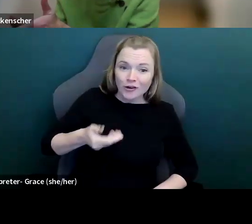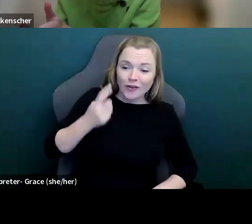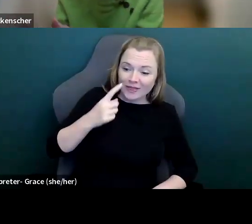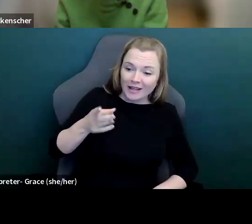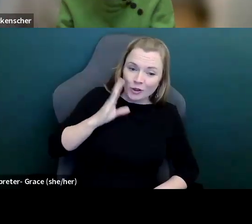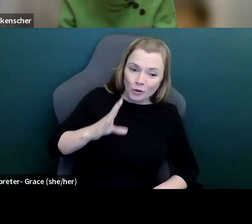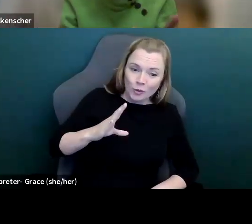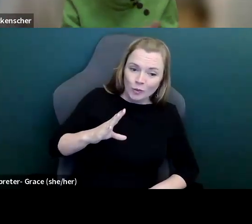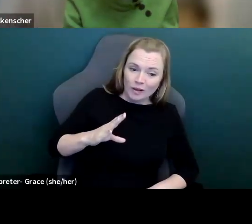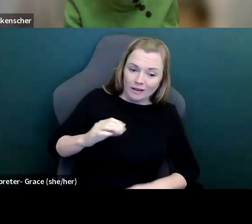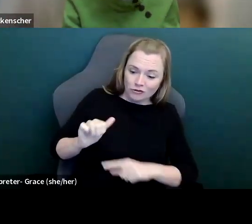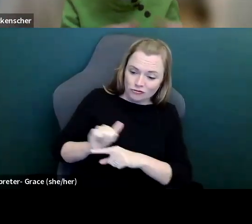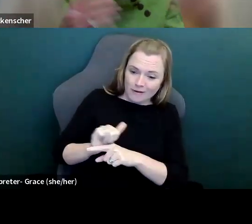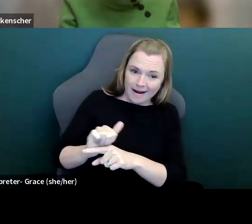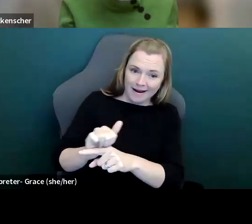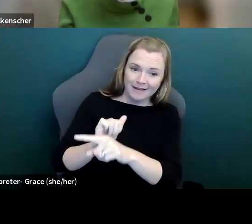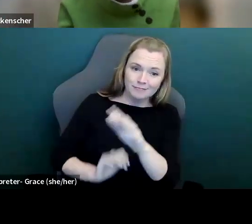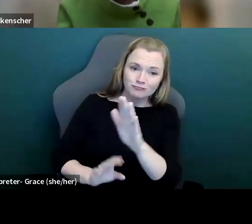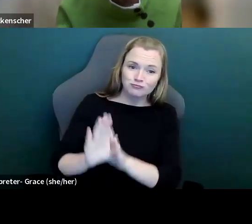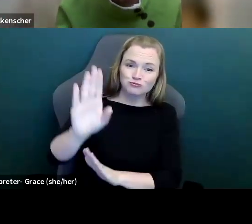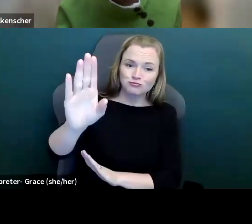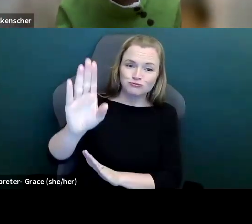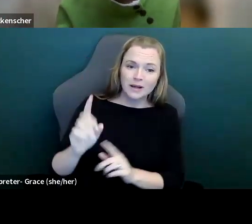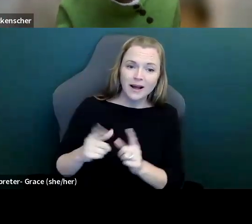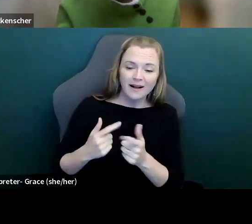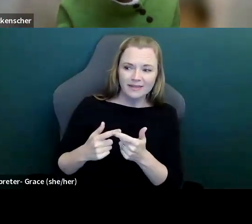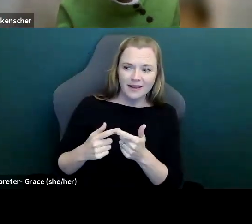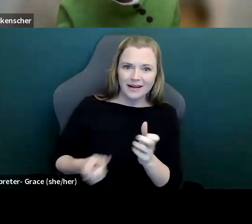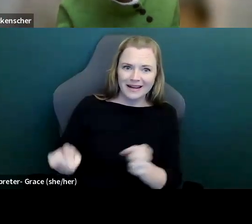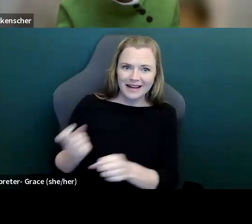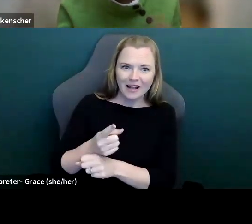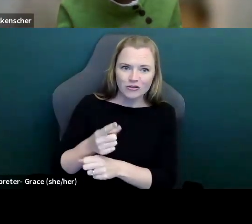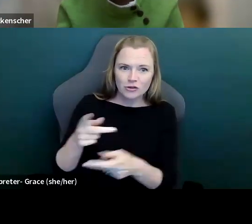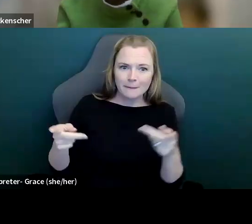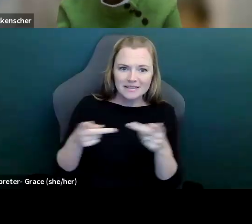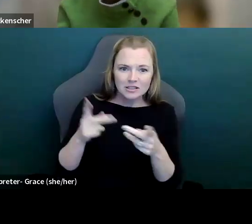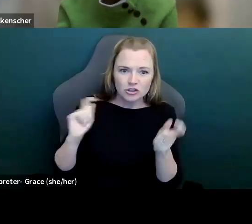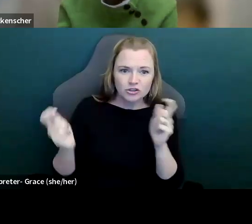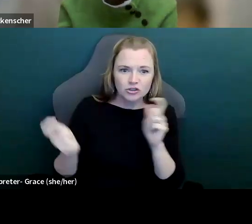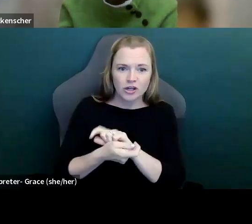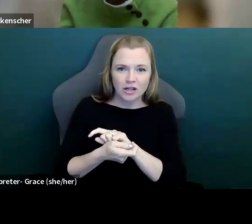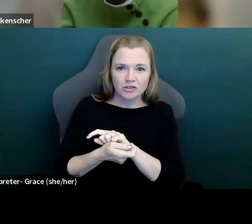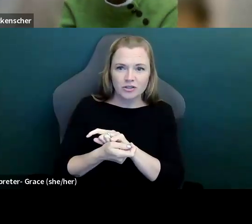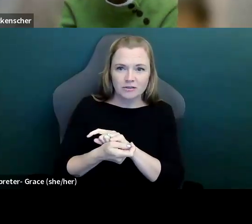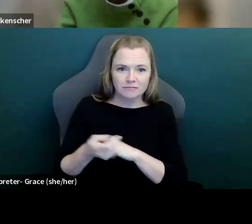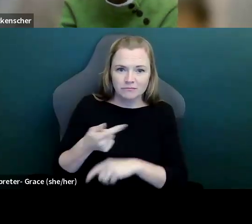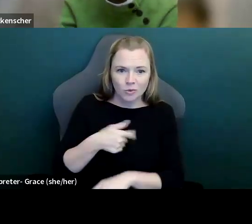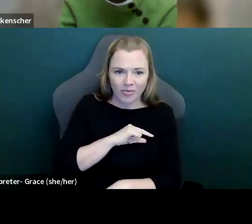the position. And the next year, that position has changed so significantly, it is no